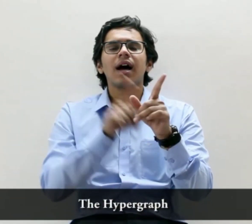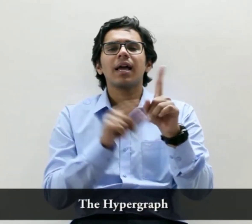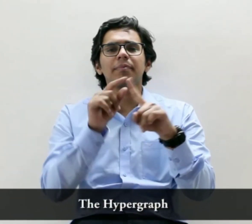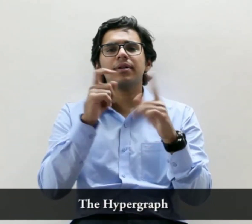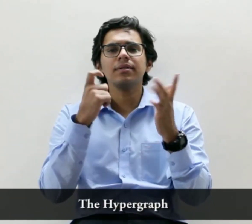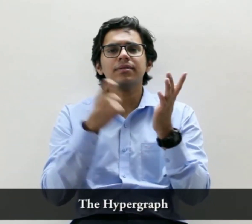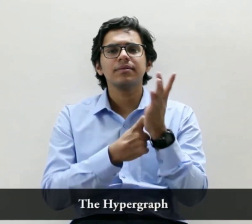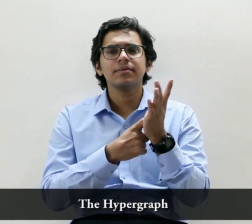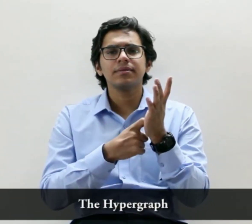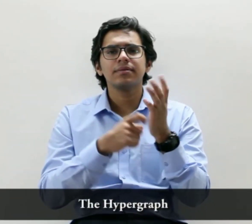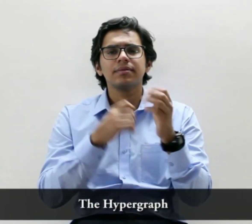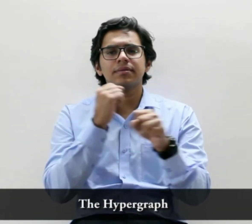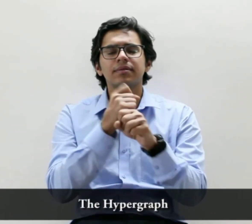The hypergraph.